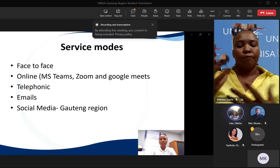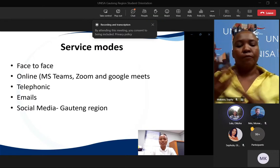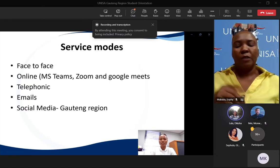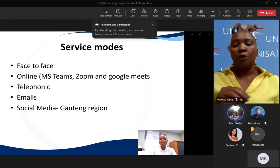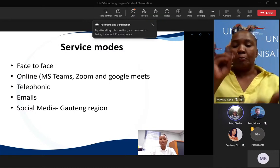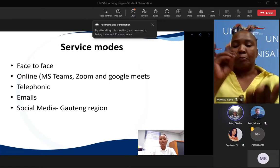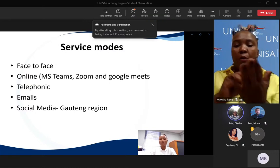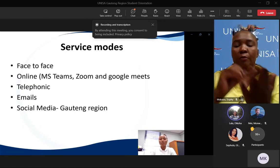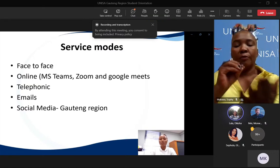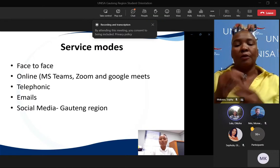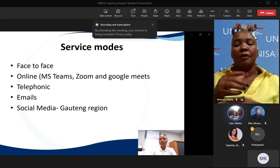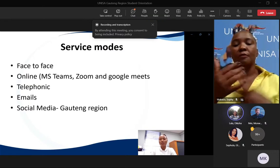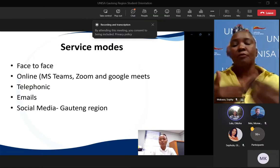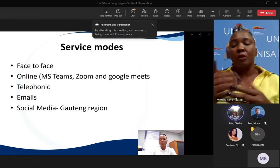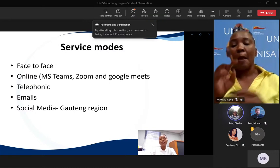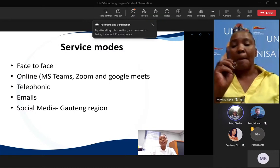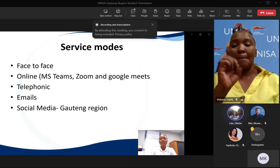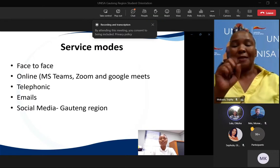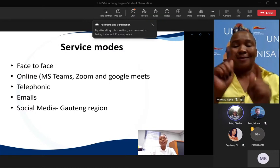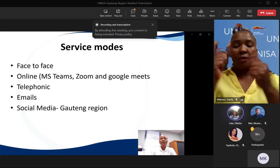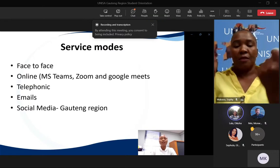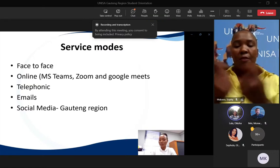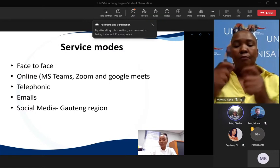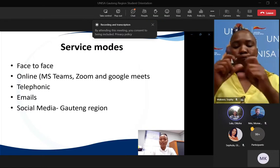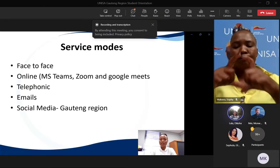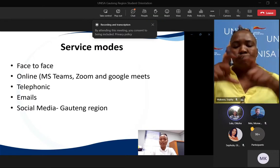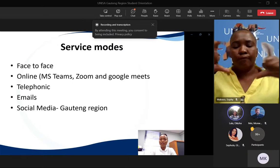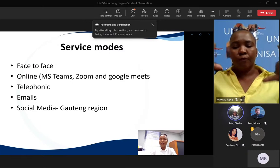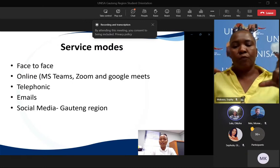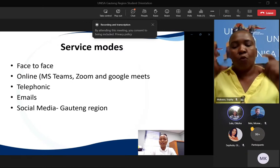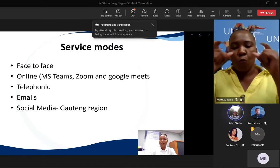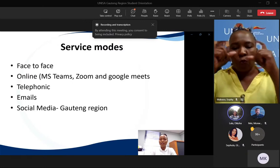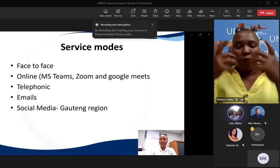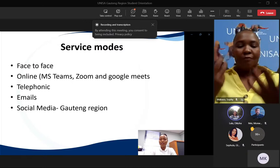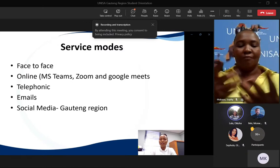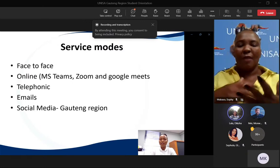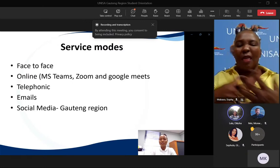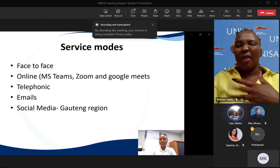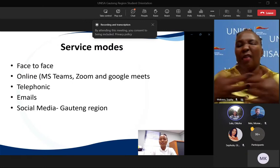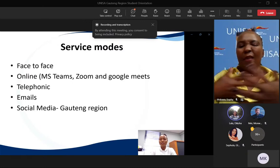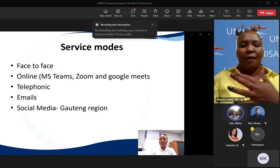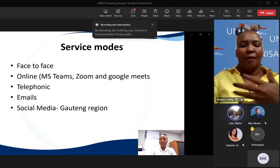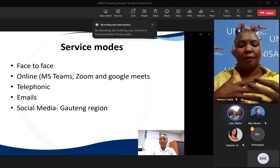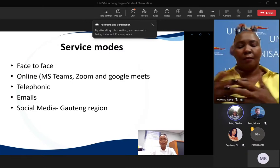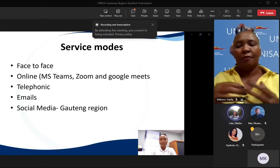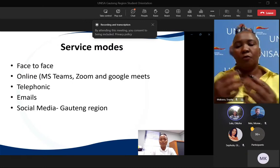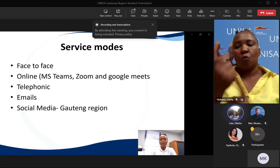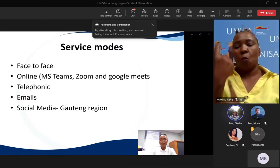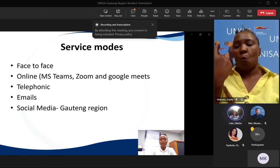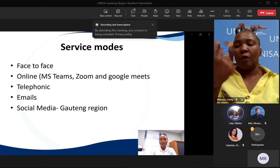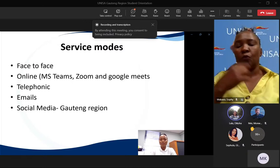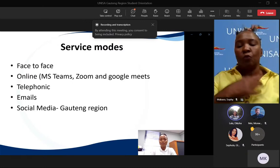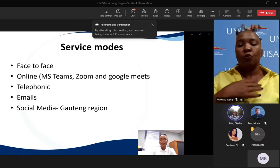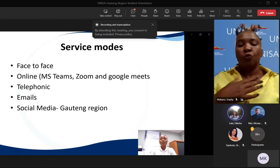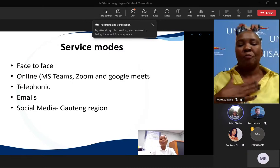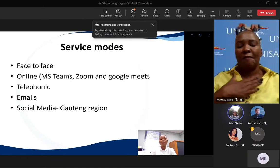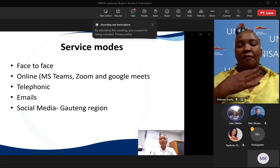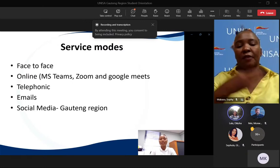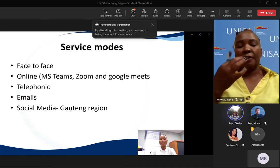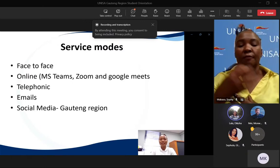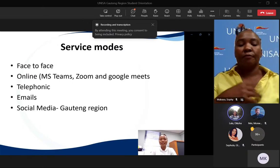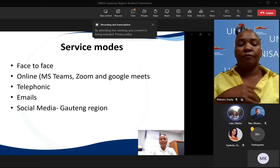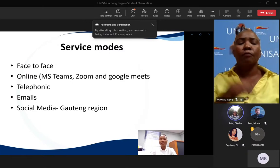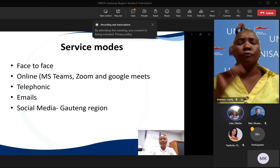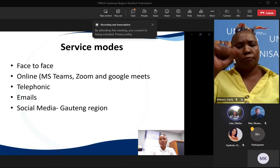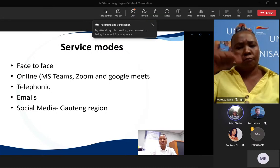up an appointment on Microsoft teams zoom and Google means in any any anyone that you might prefer and of course